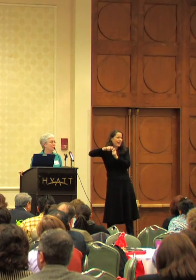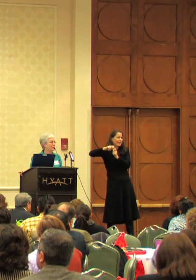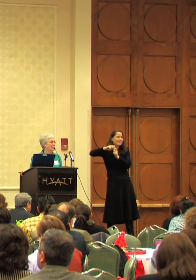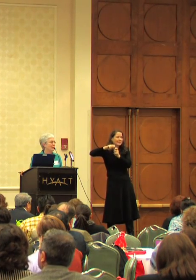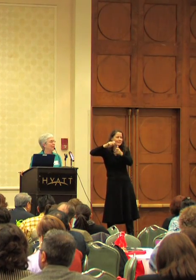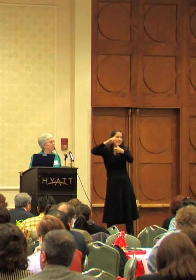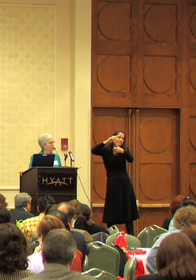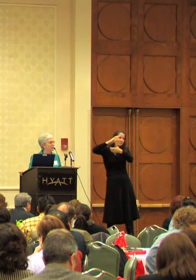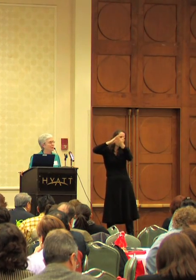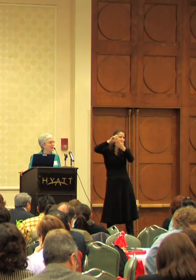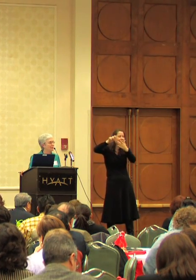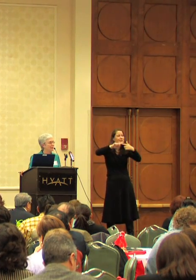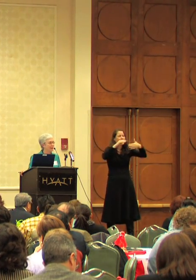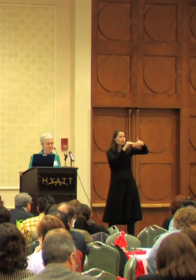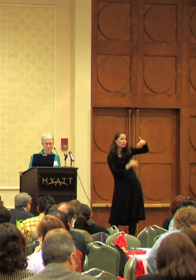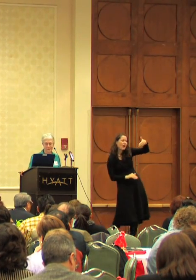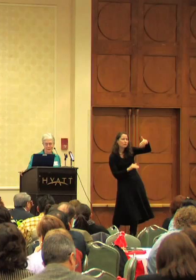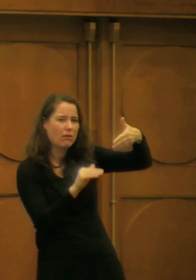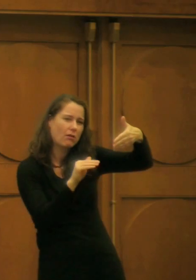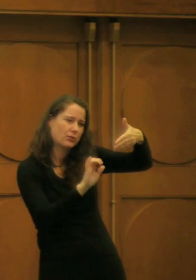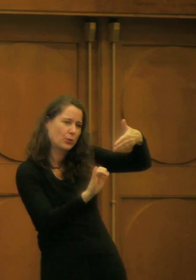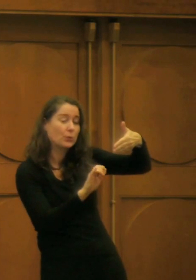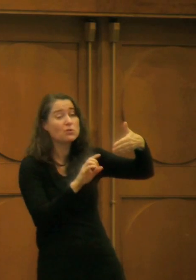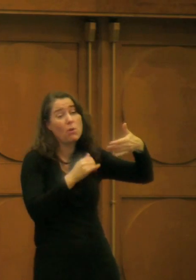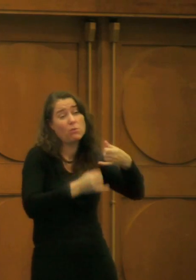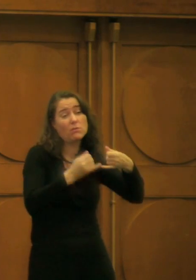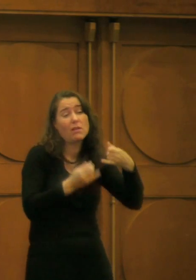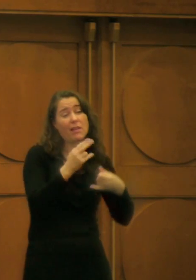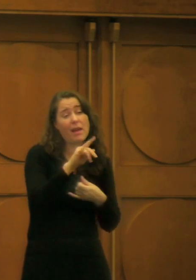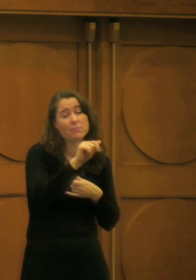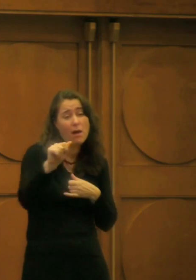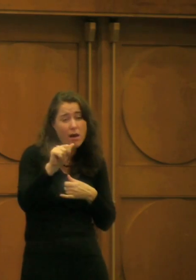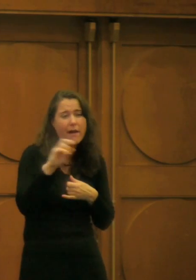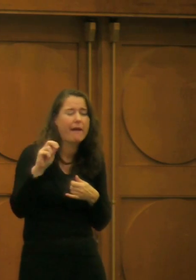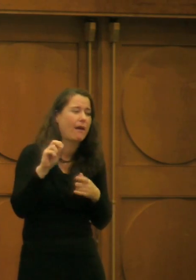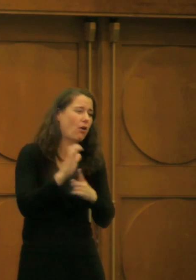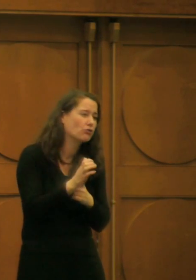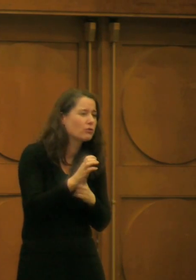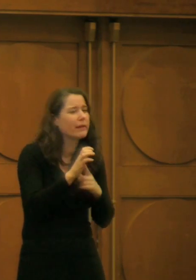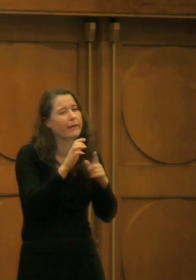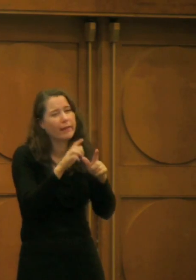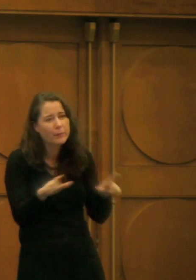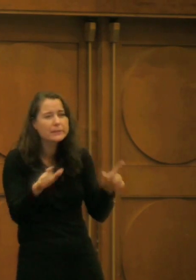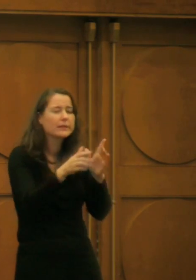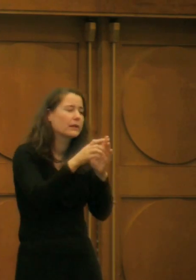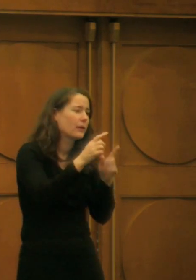to know a little bit about, in general, about HIPAA and the culturally and linguistically appropriate standards, the class